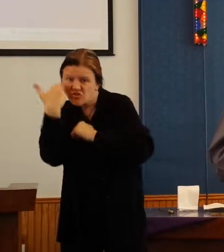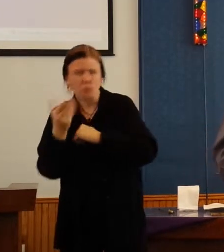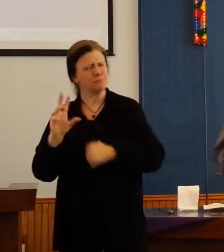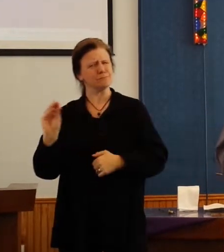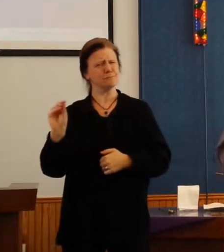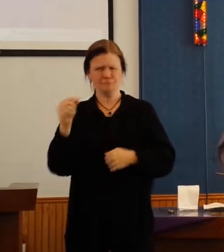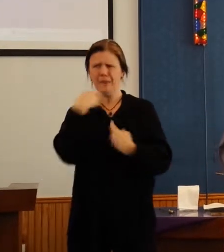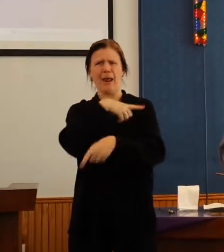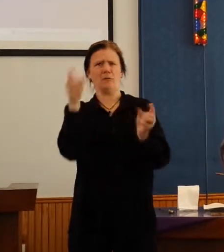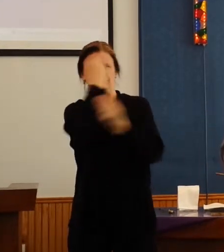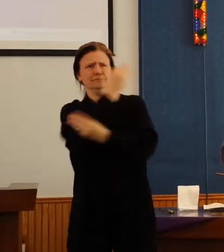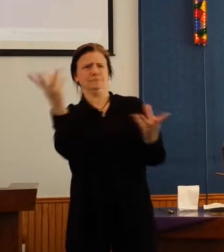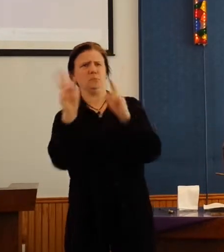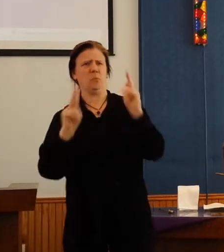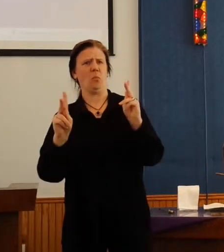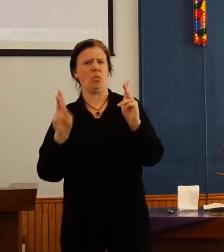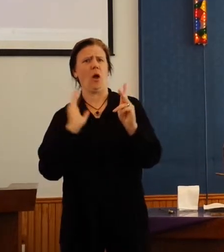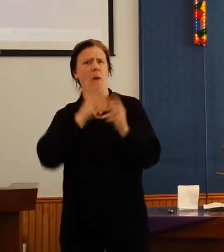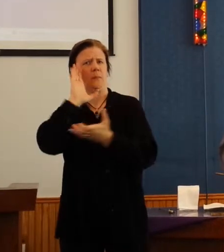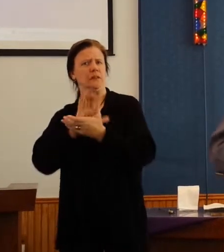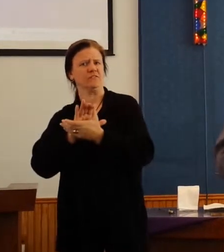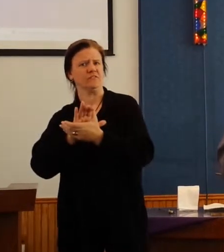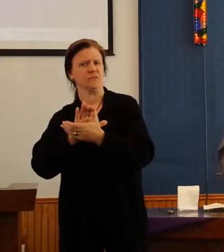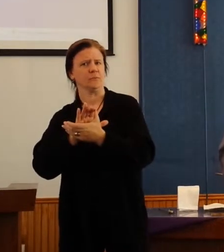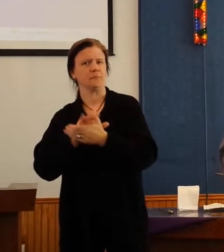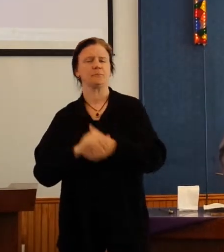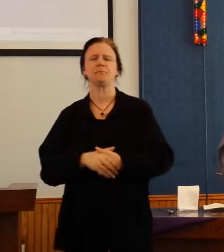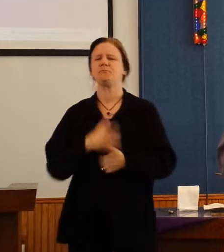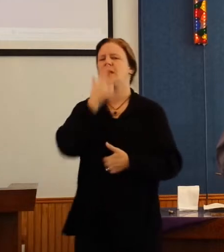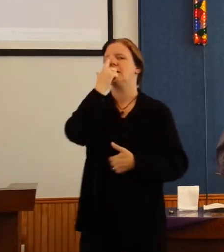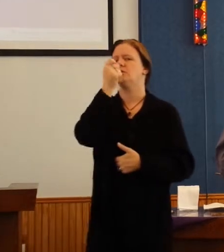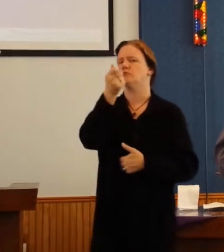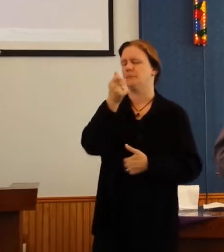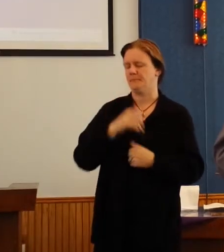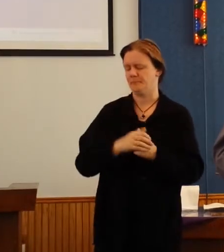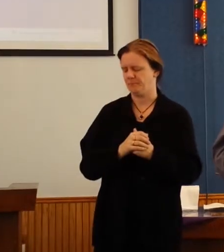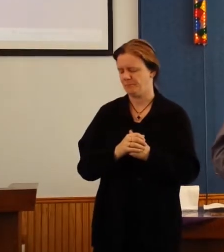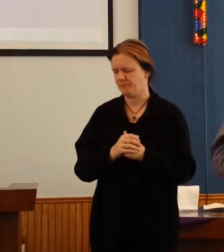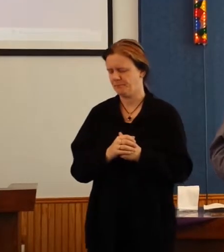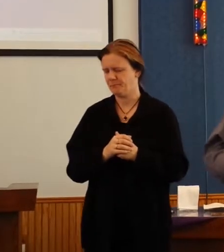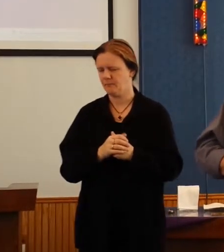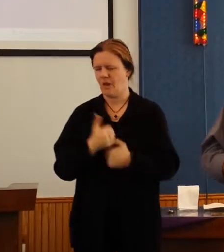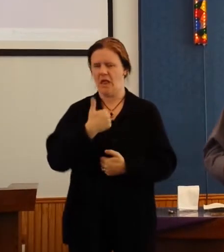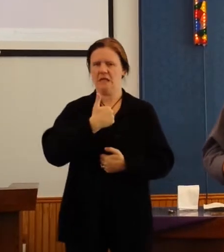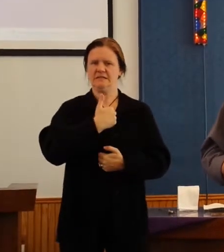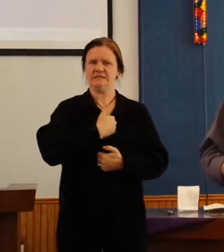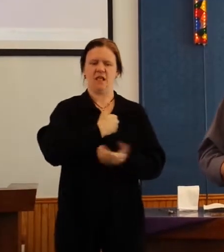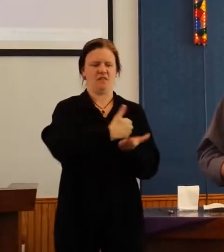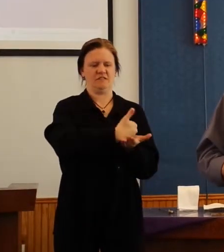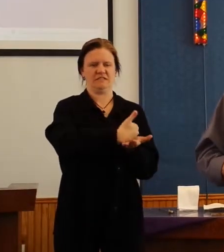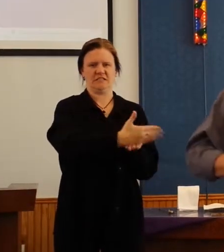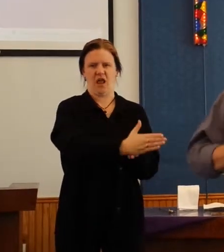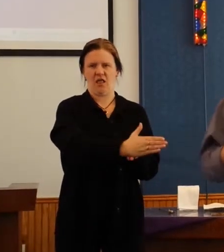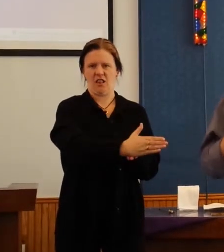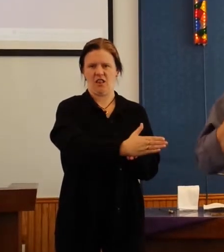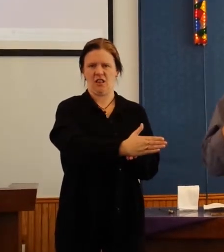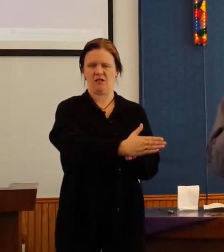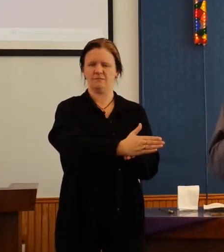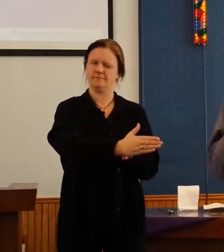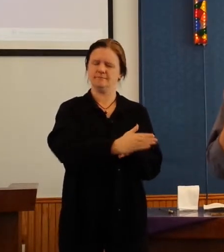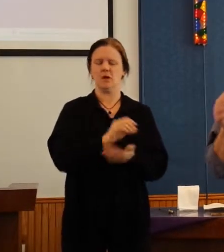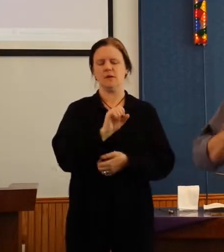So let's take a minute now and look at that term self-denial. For when we talk about Lent, we